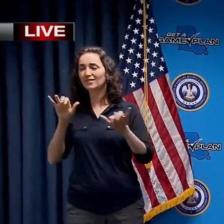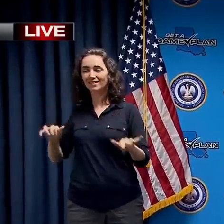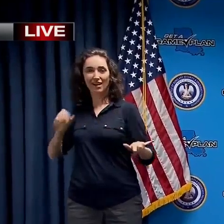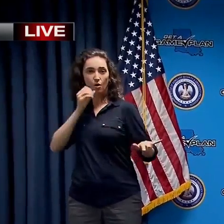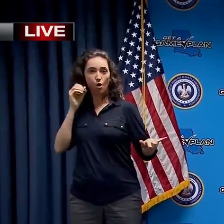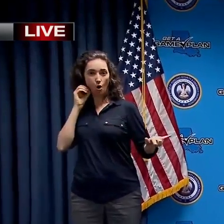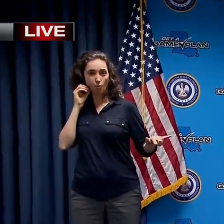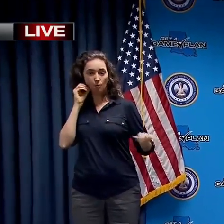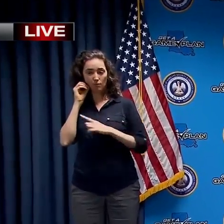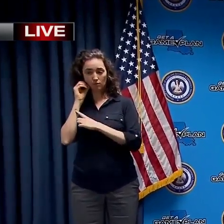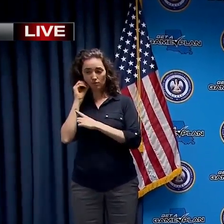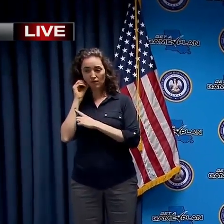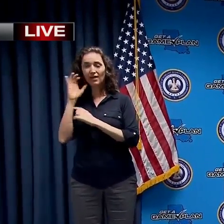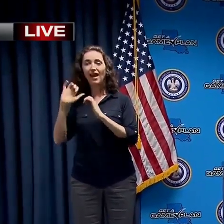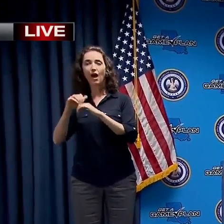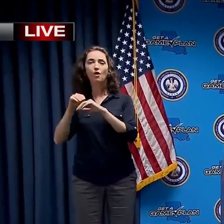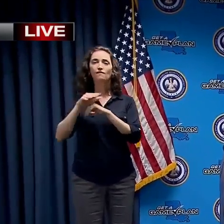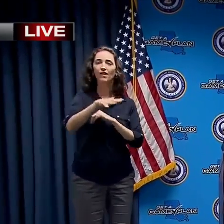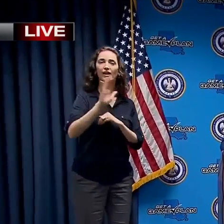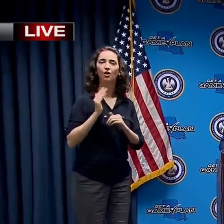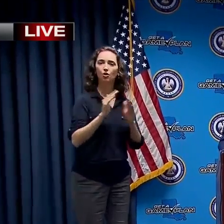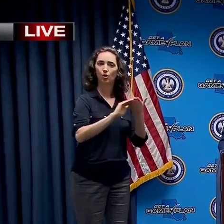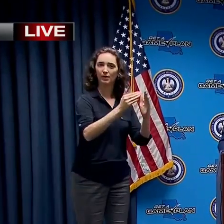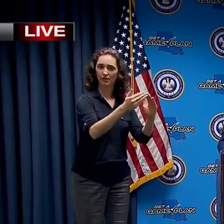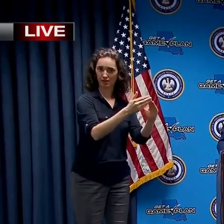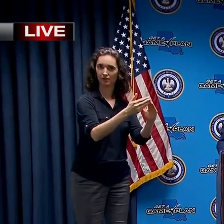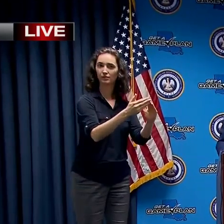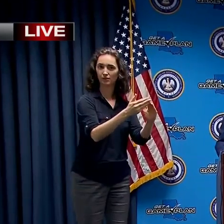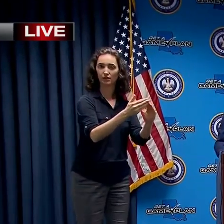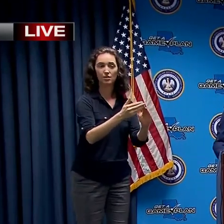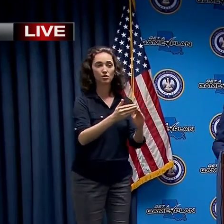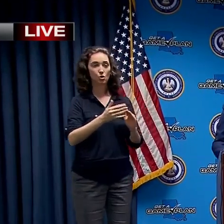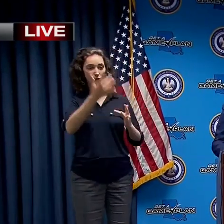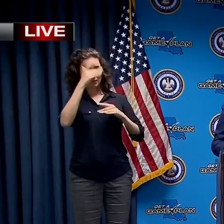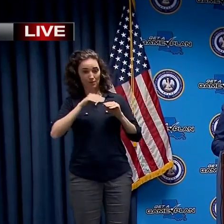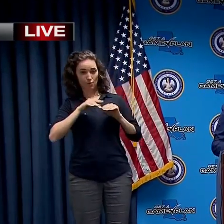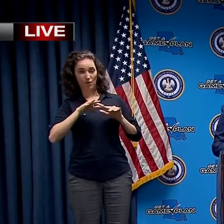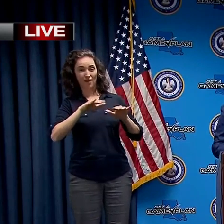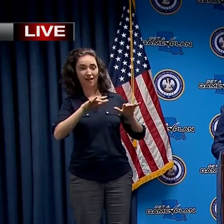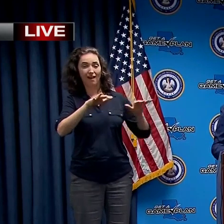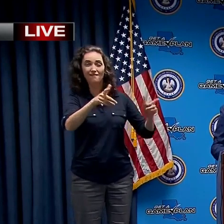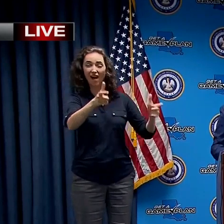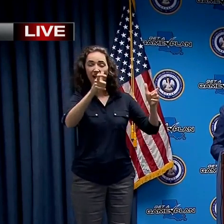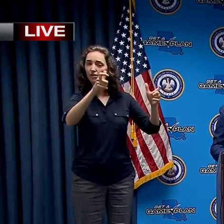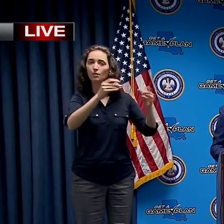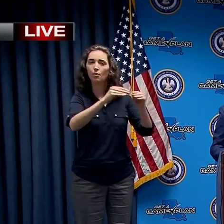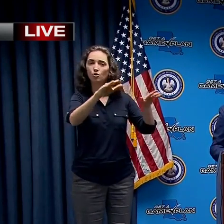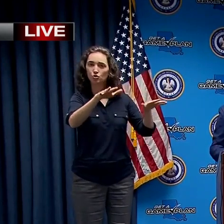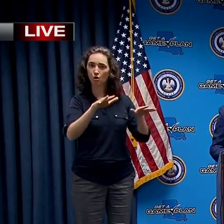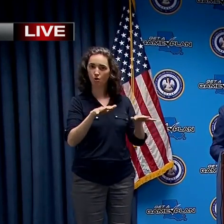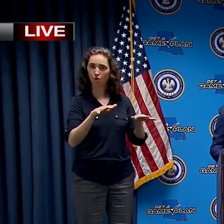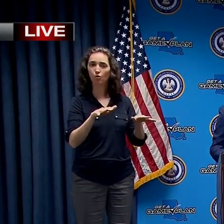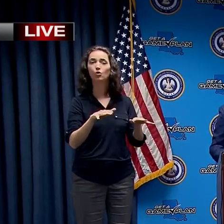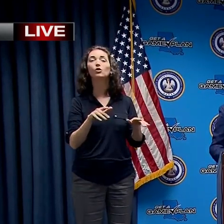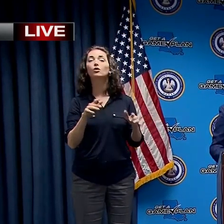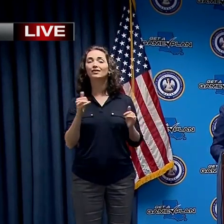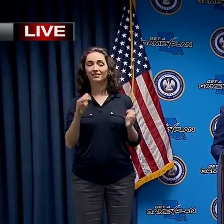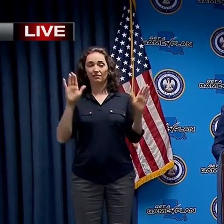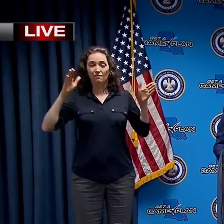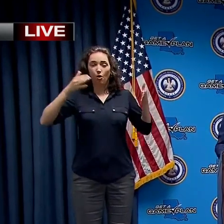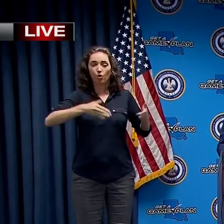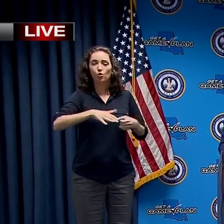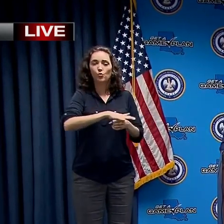are impacting our communities by slowing the rate of spread. And we're going to specifically focus on Region 1,